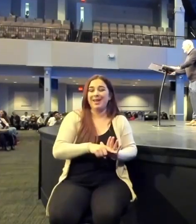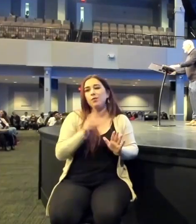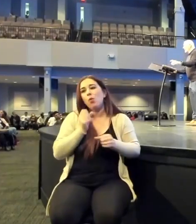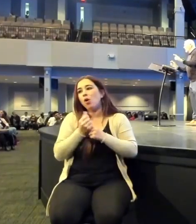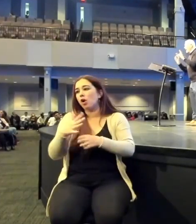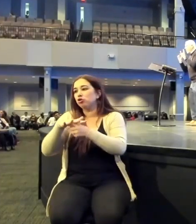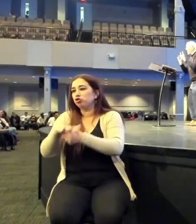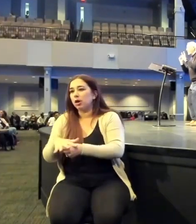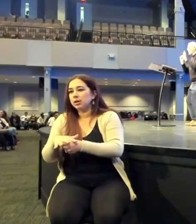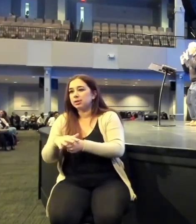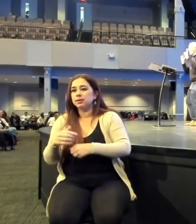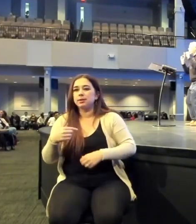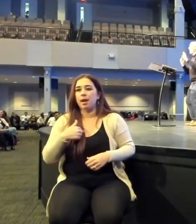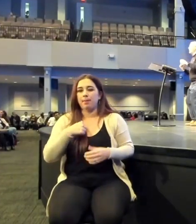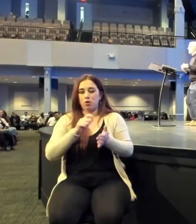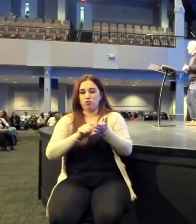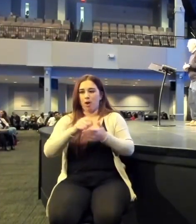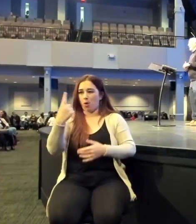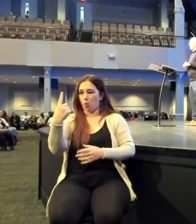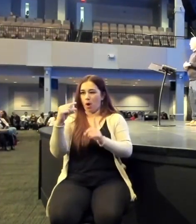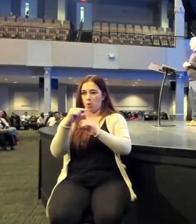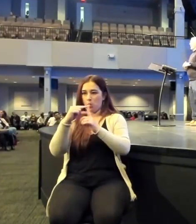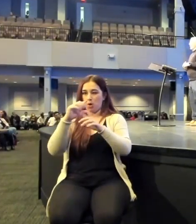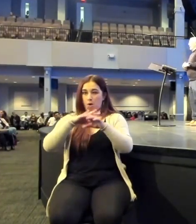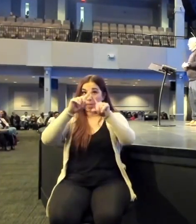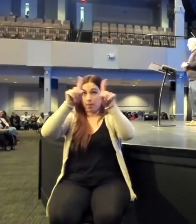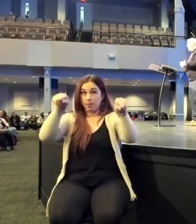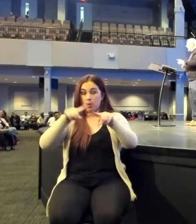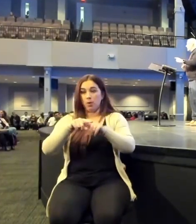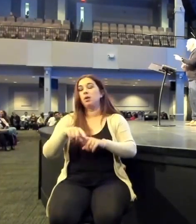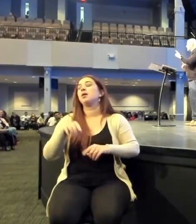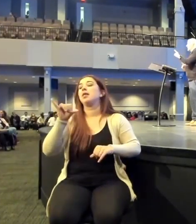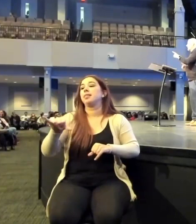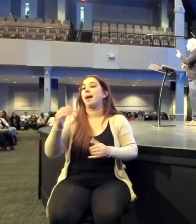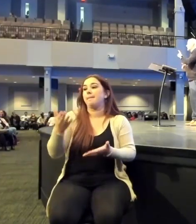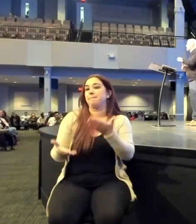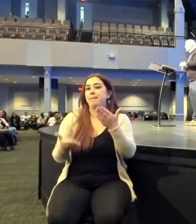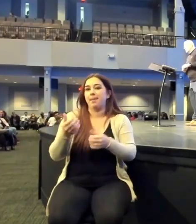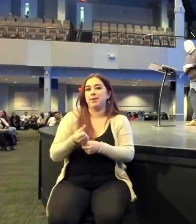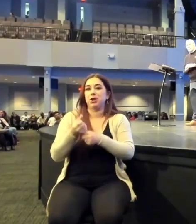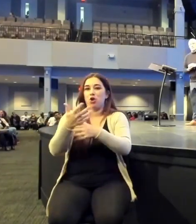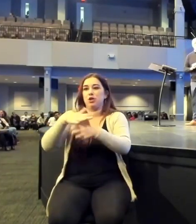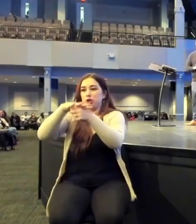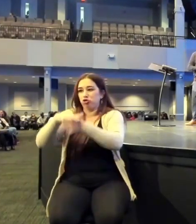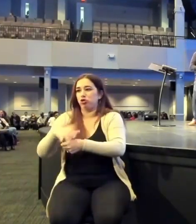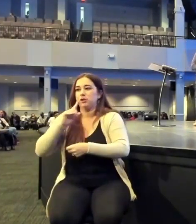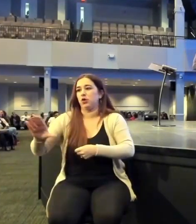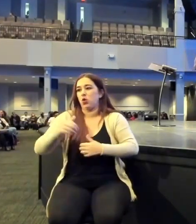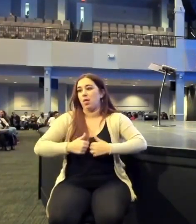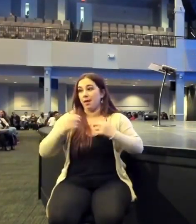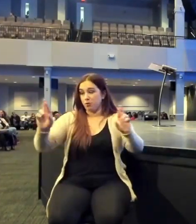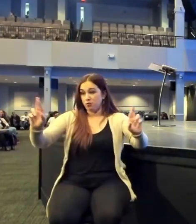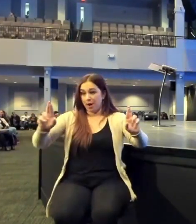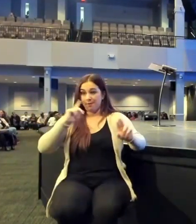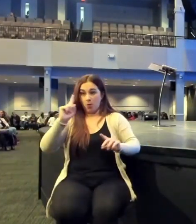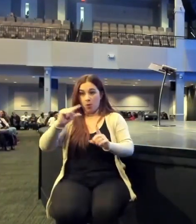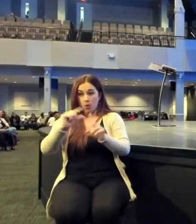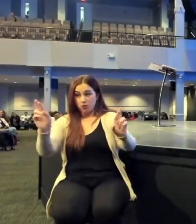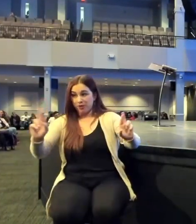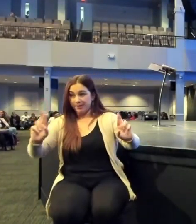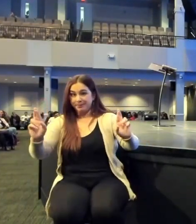life. I'm going to write one word on the board that perhaps is causing distress in your life. Are you ready for